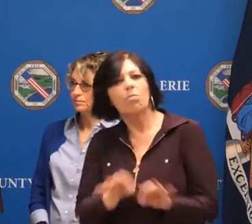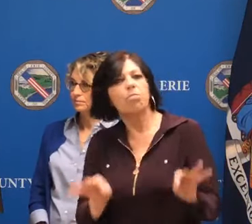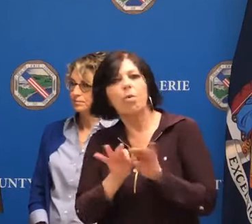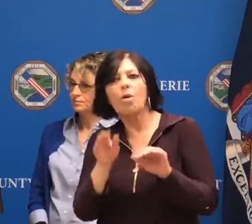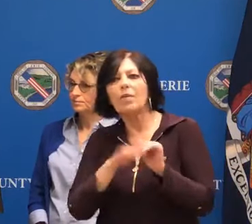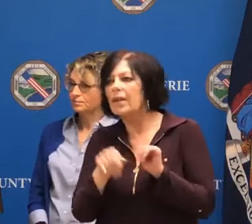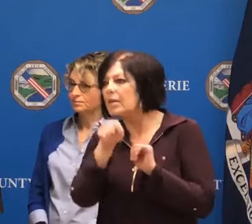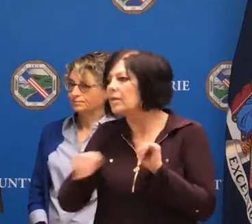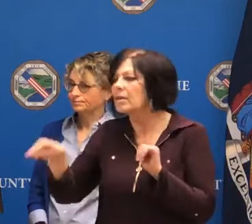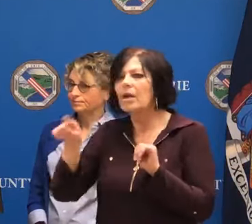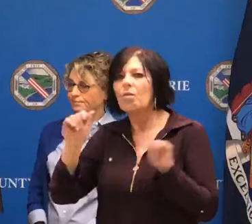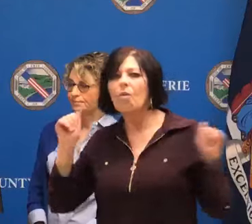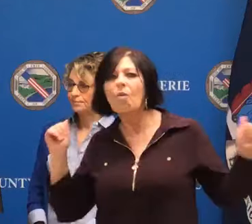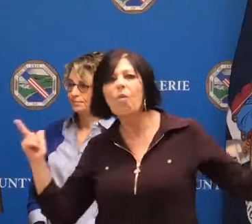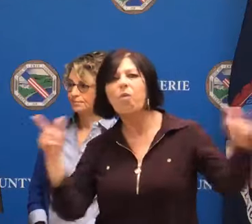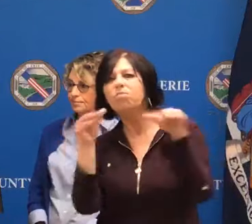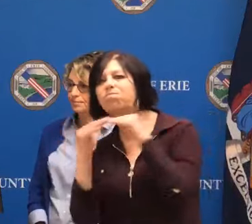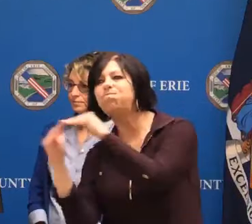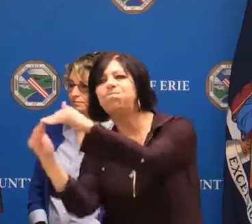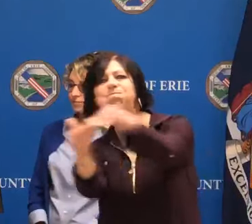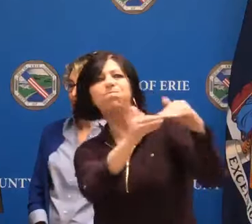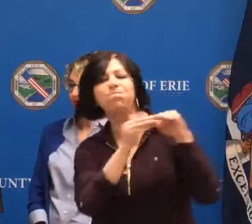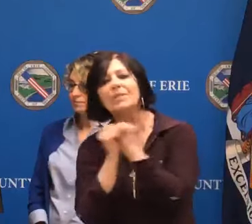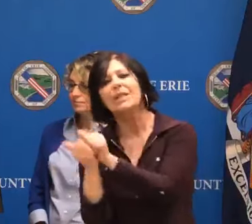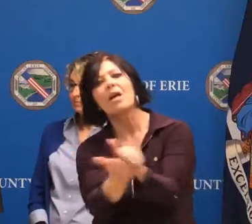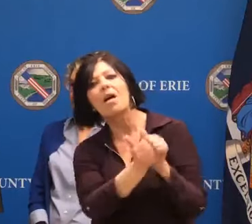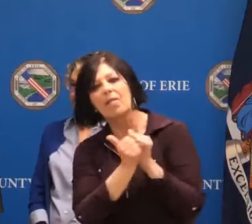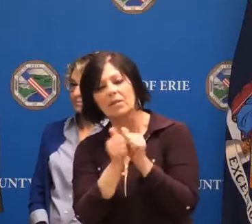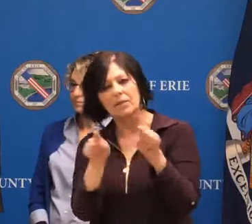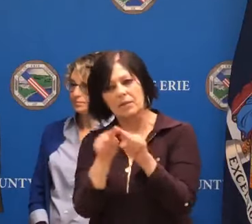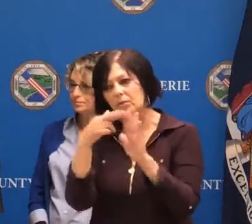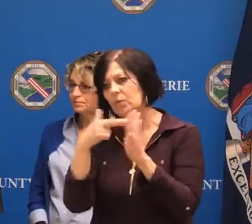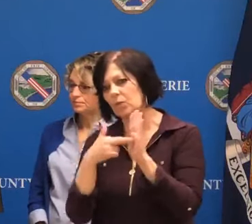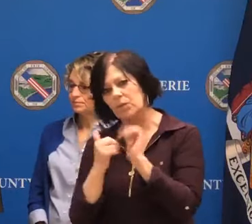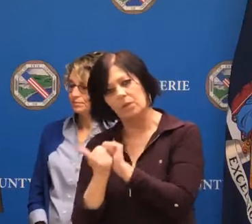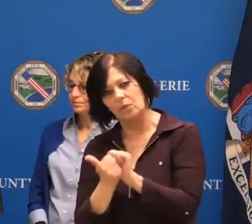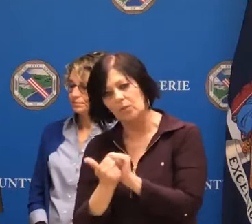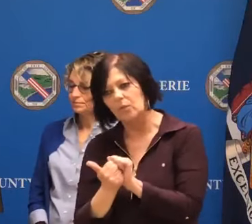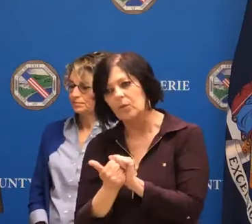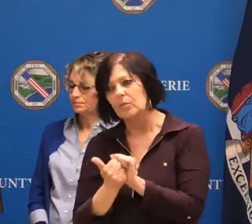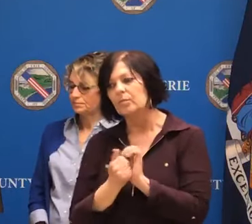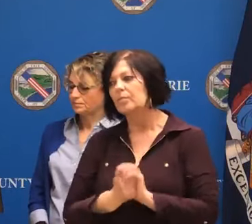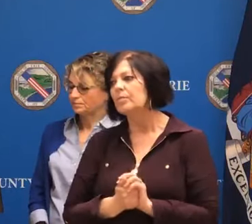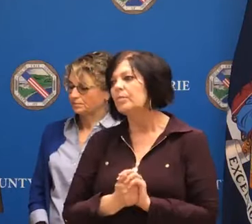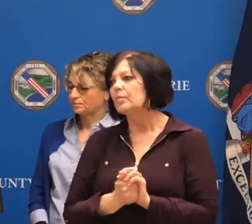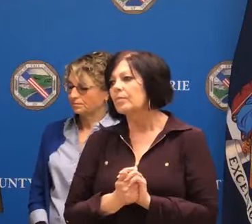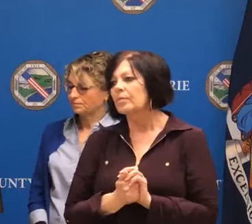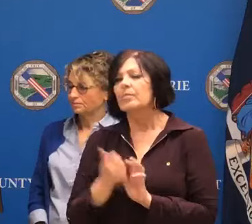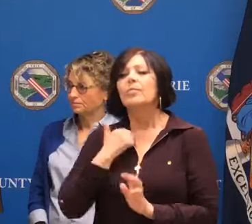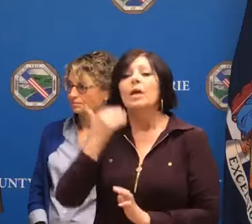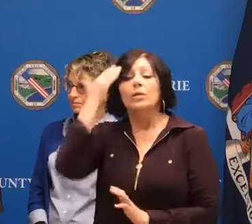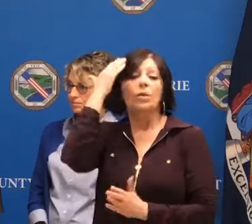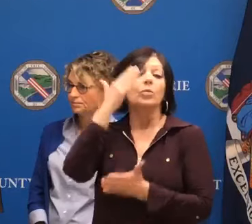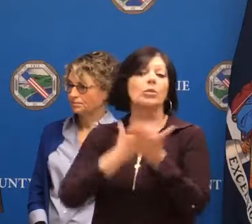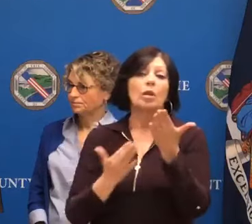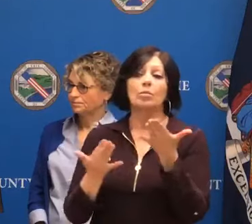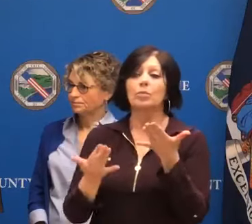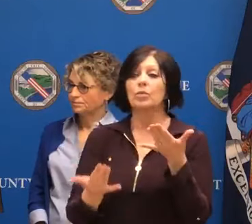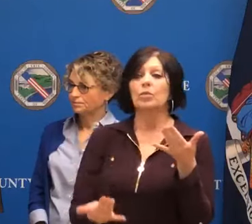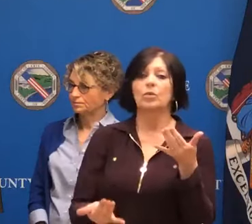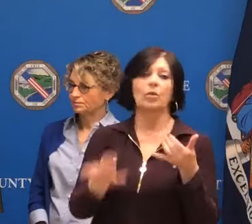We are all in this together, which means we all need to follow the same rules. And I know some of the calls that have been